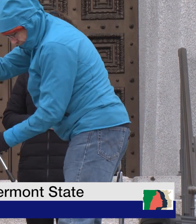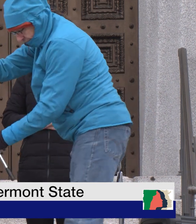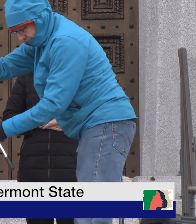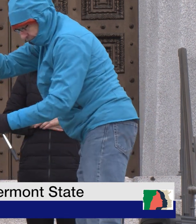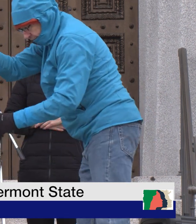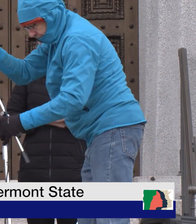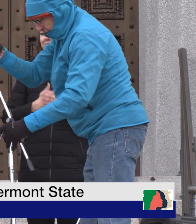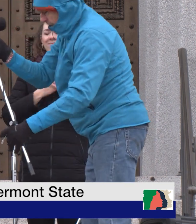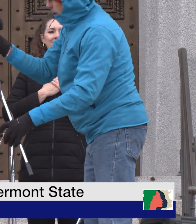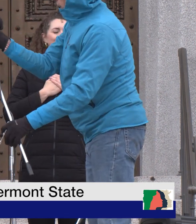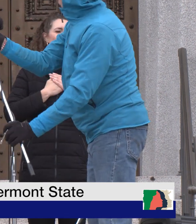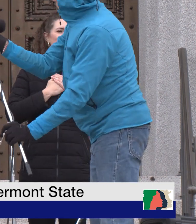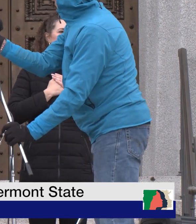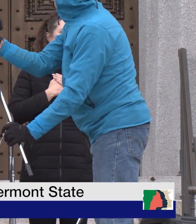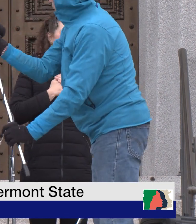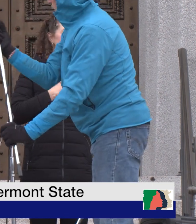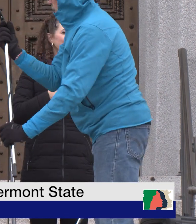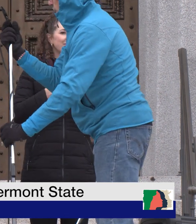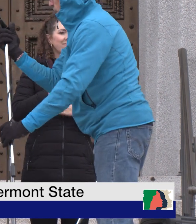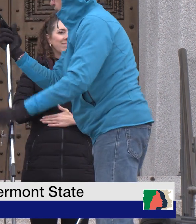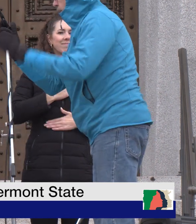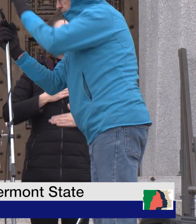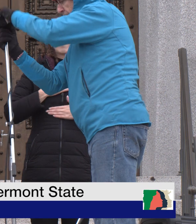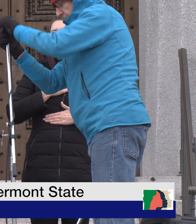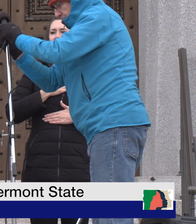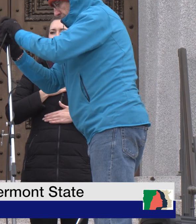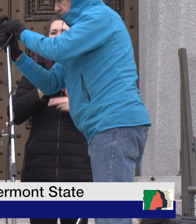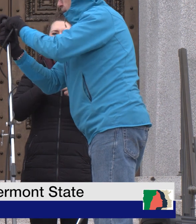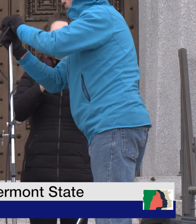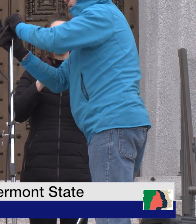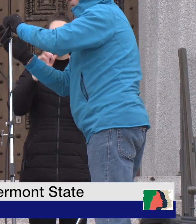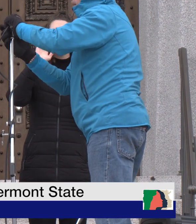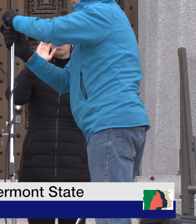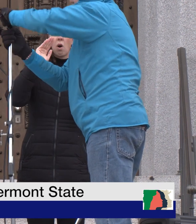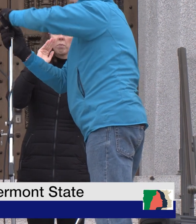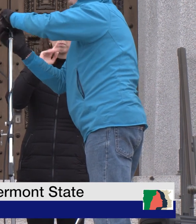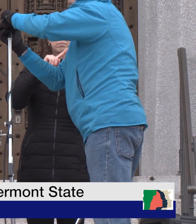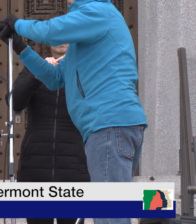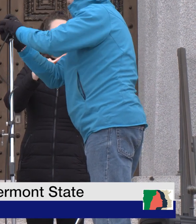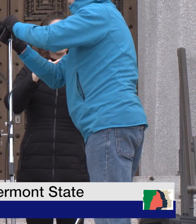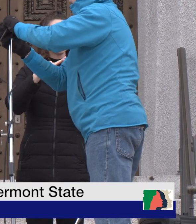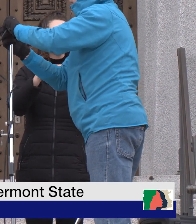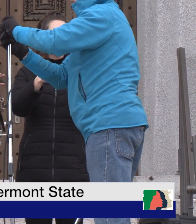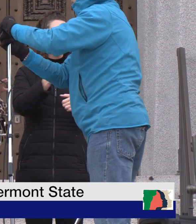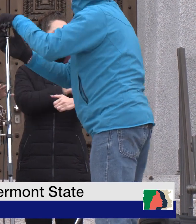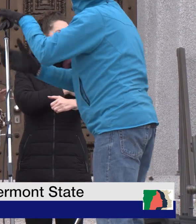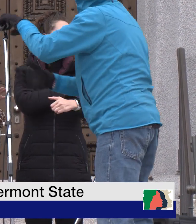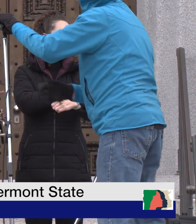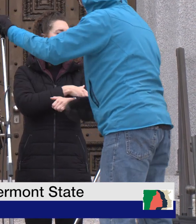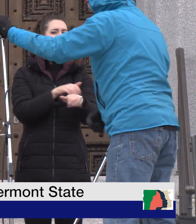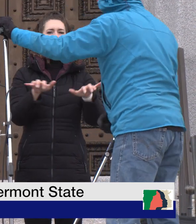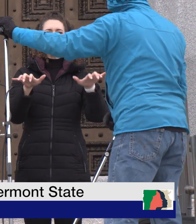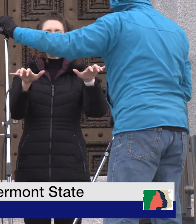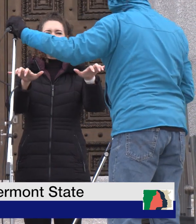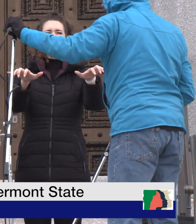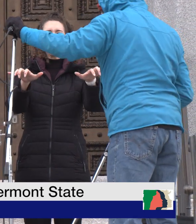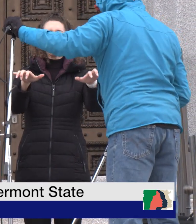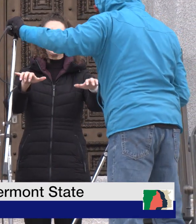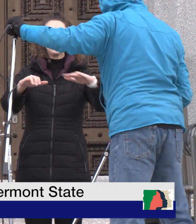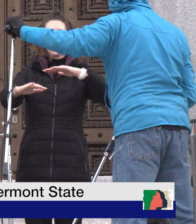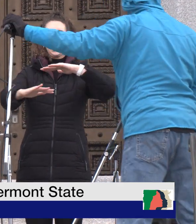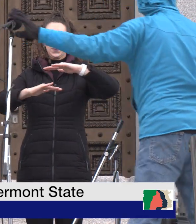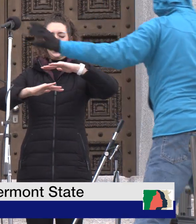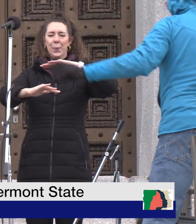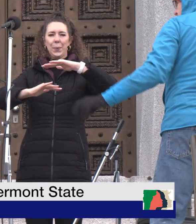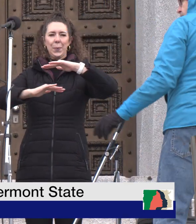I feel the pleasure and the hope and the power that's here, just here, standing here